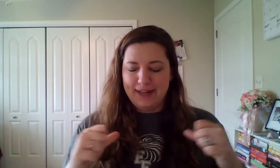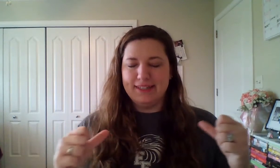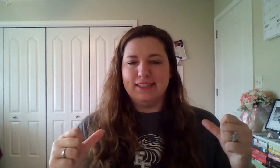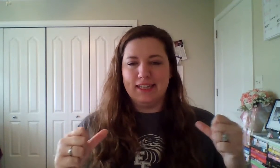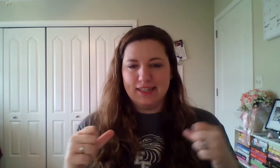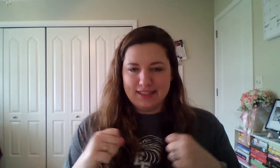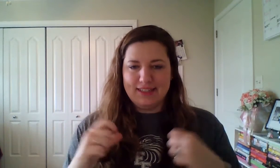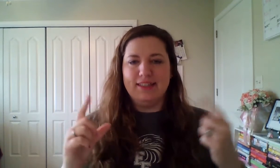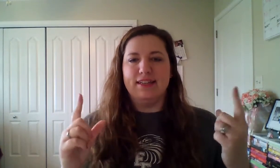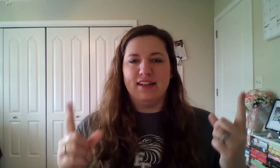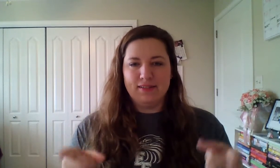Buzz, Z,